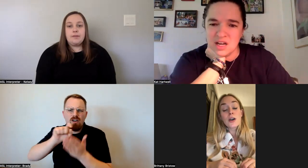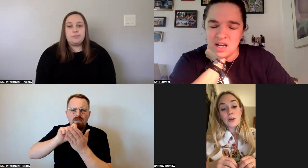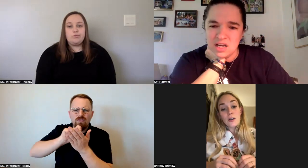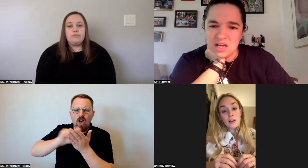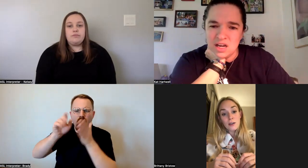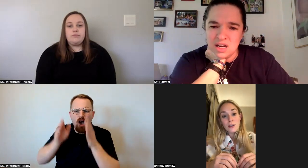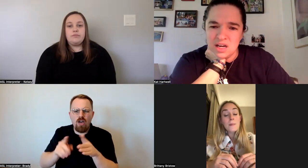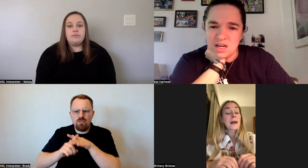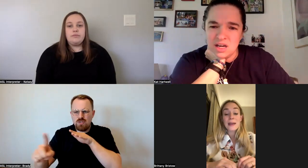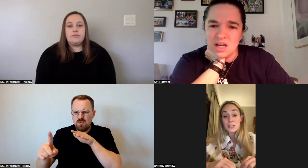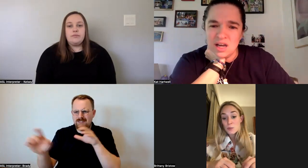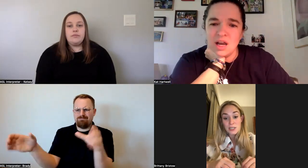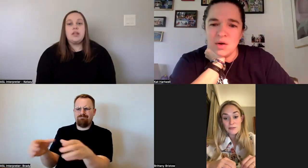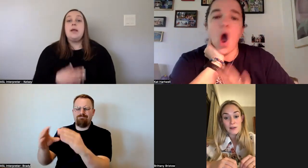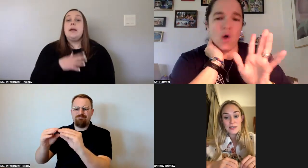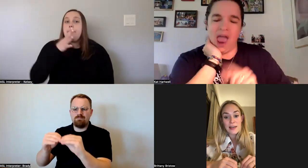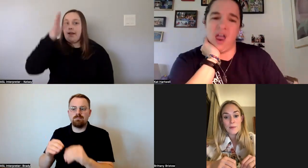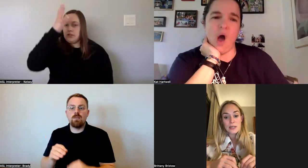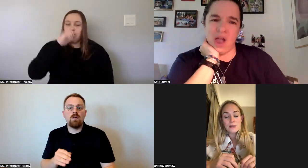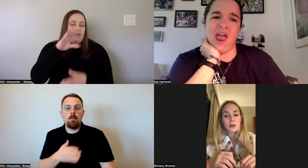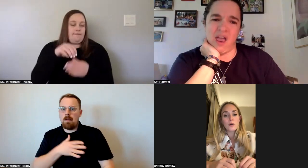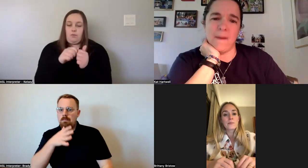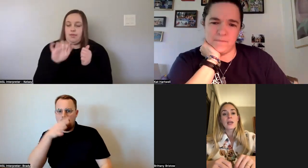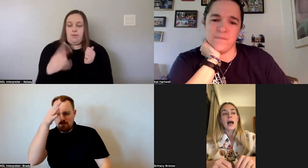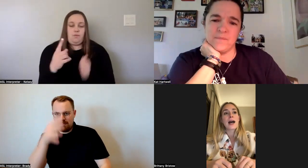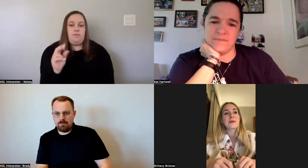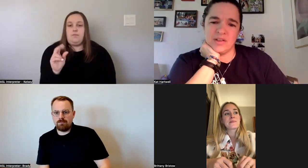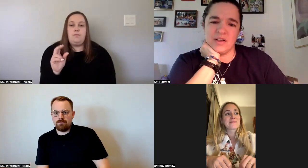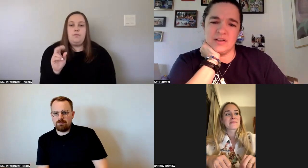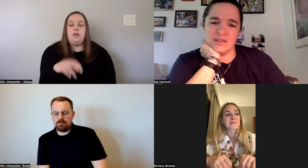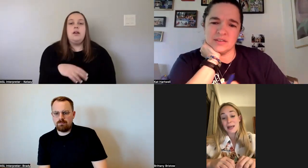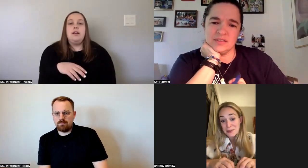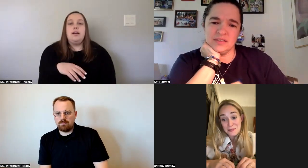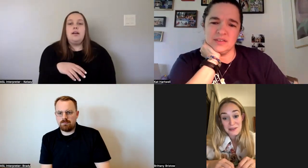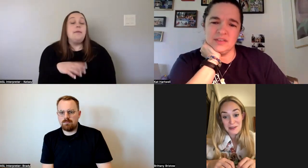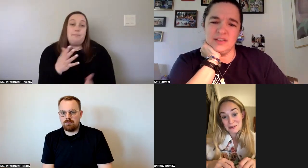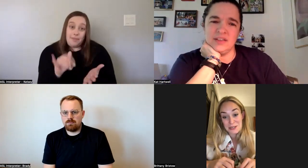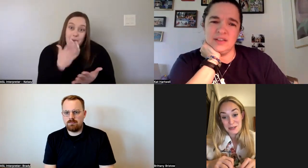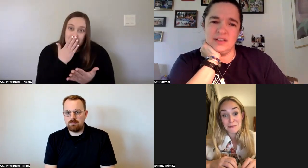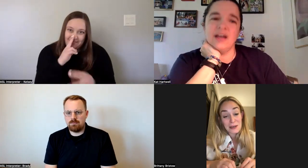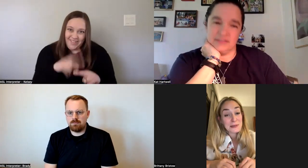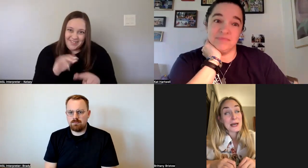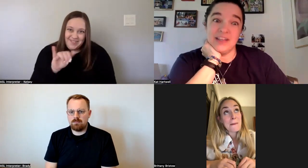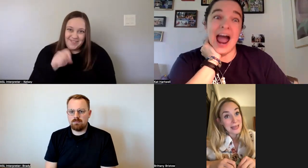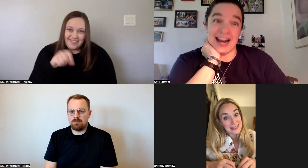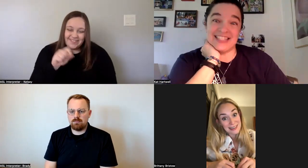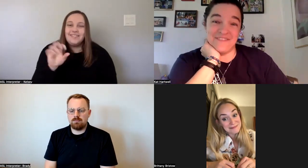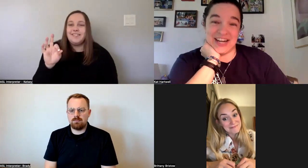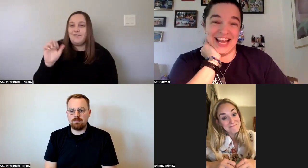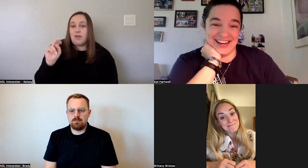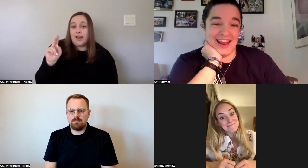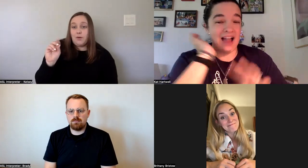retreat? My parents weren't involved in that one. Okay. but that was a really fun one too. And Franco's amazing.